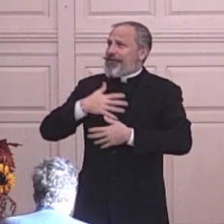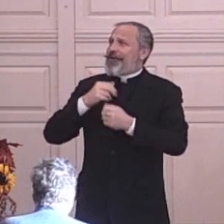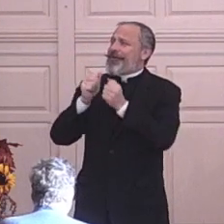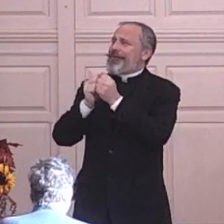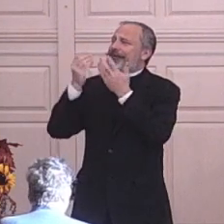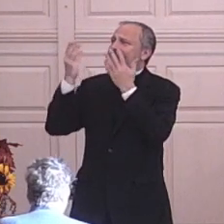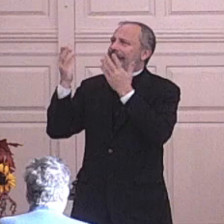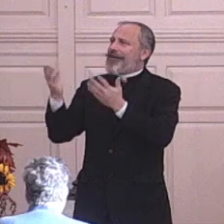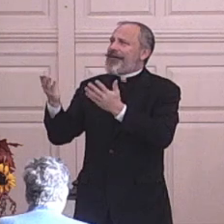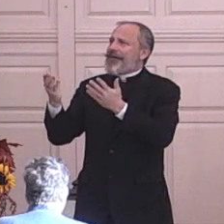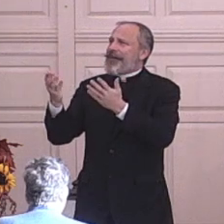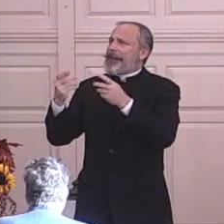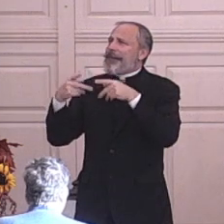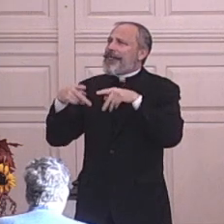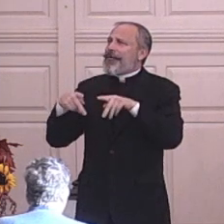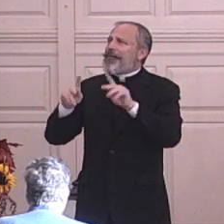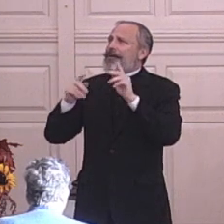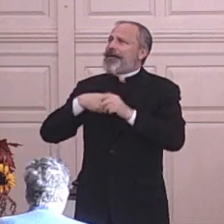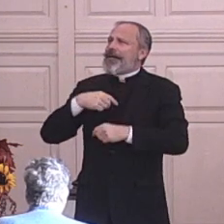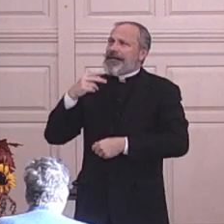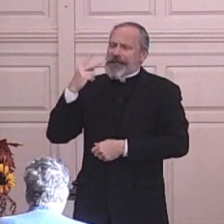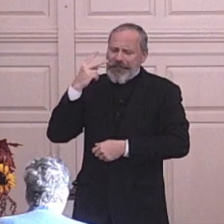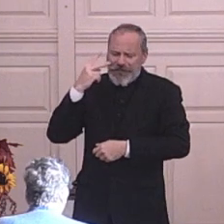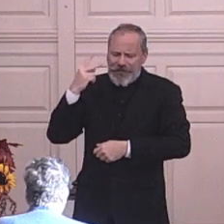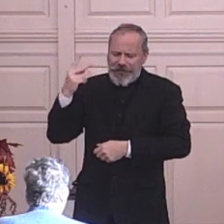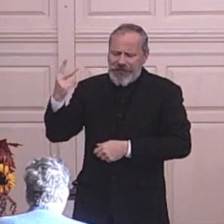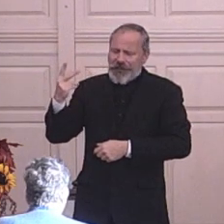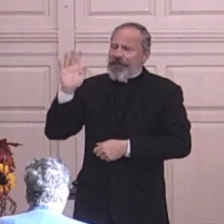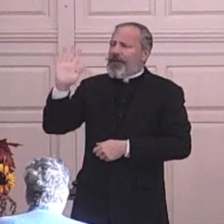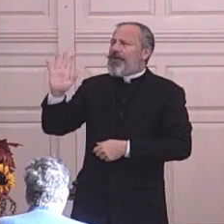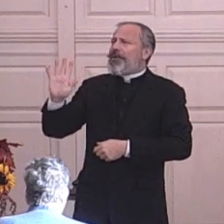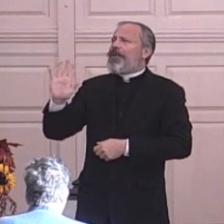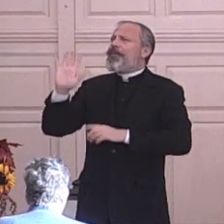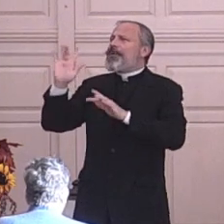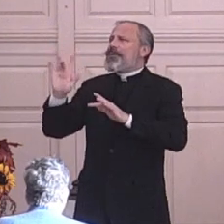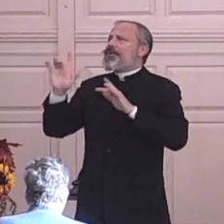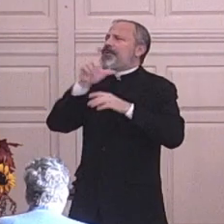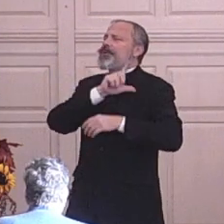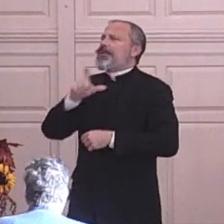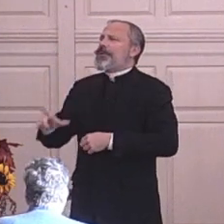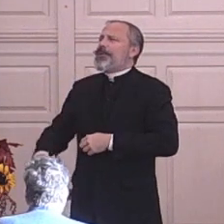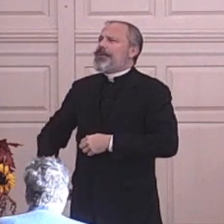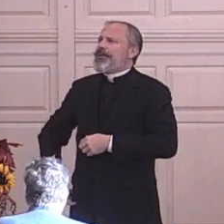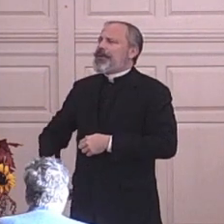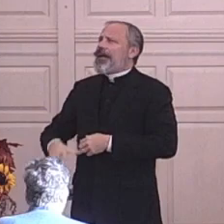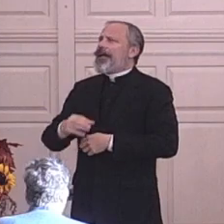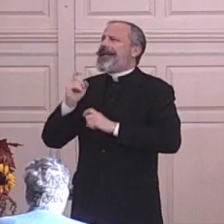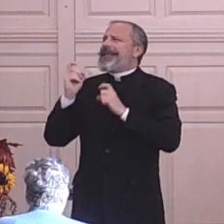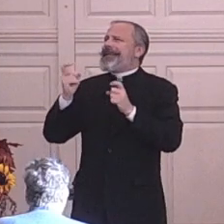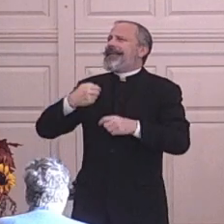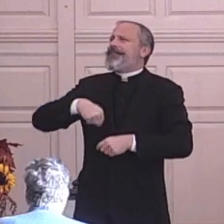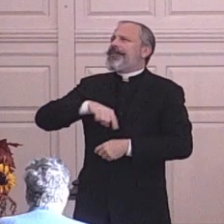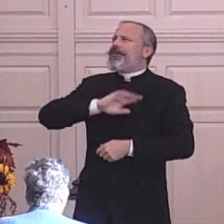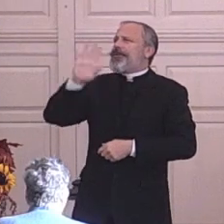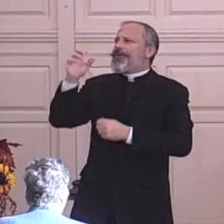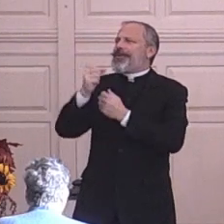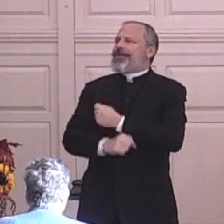Let us see, O Lord, your mercy, and grant us